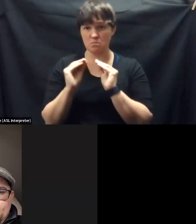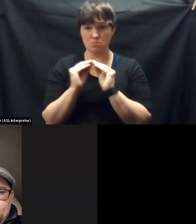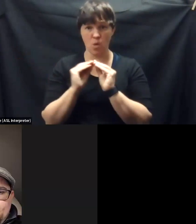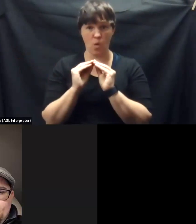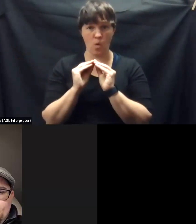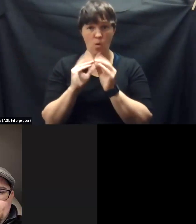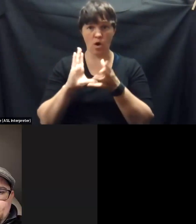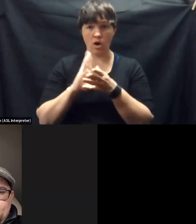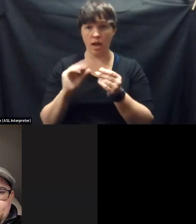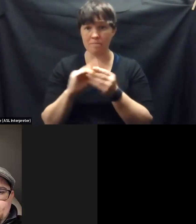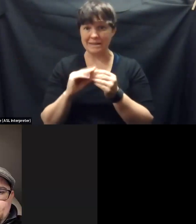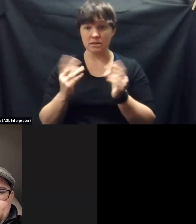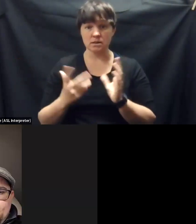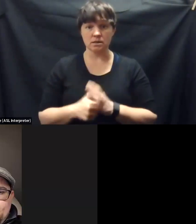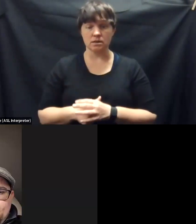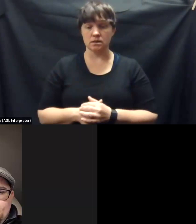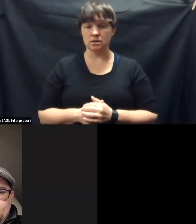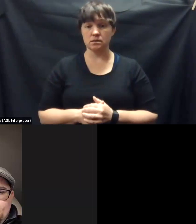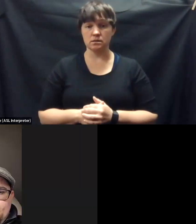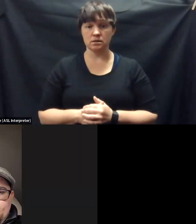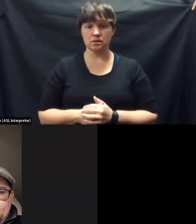last comments?